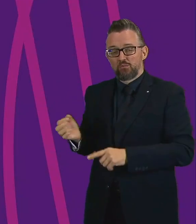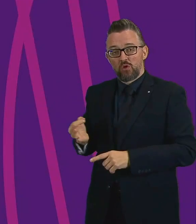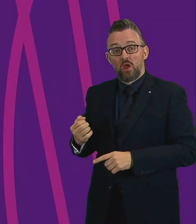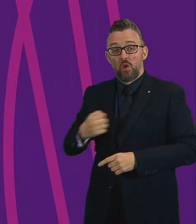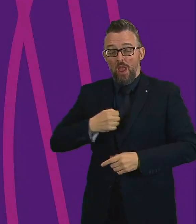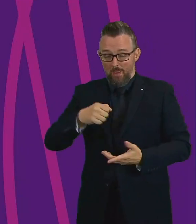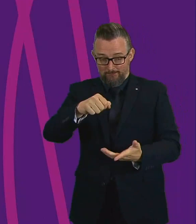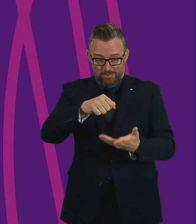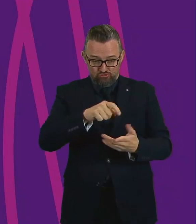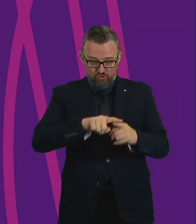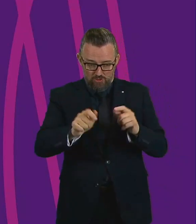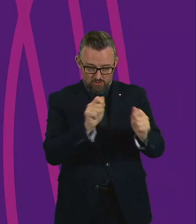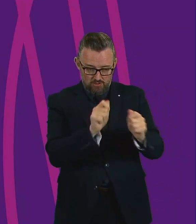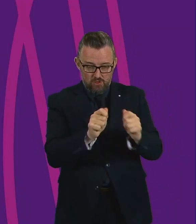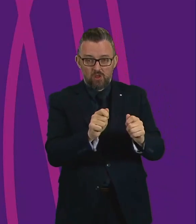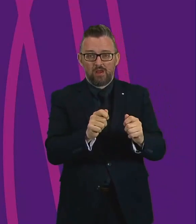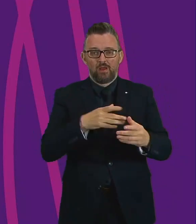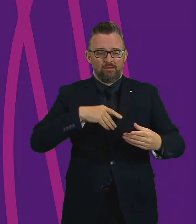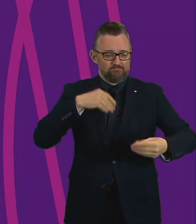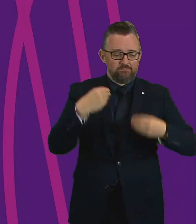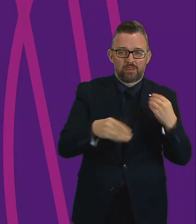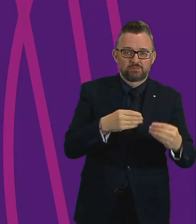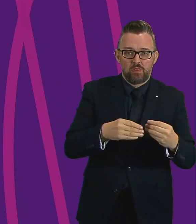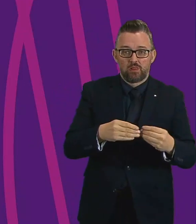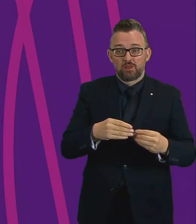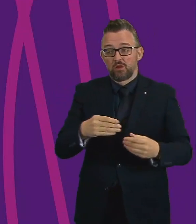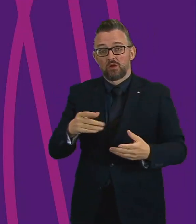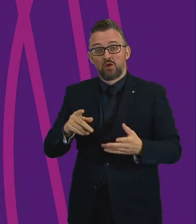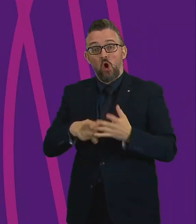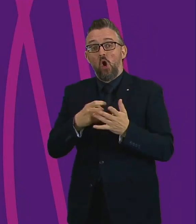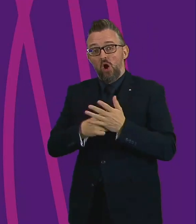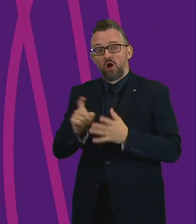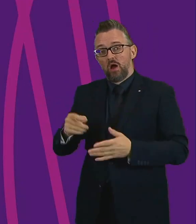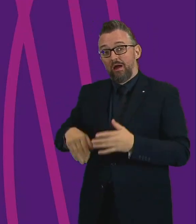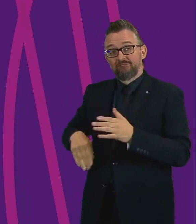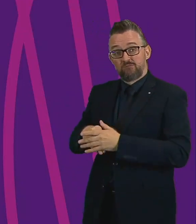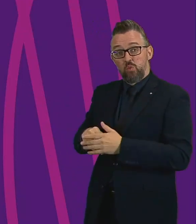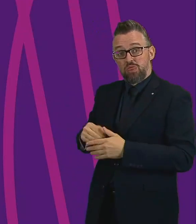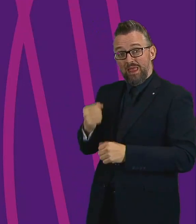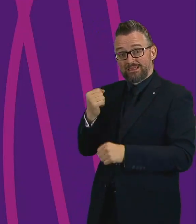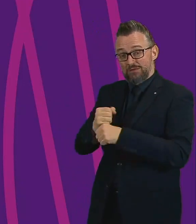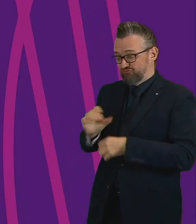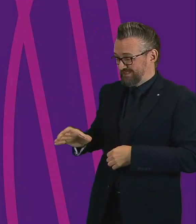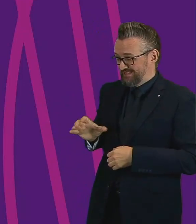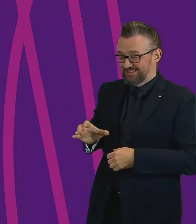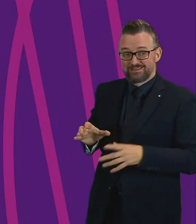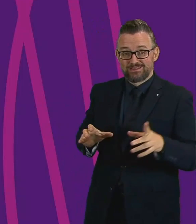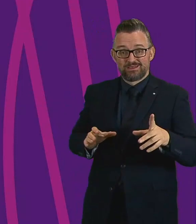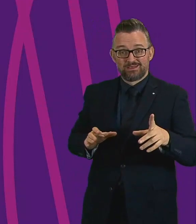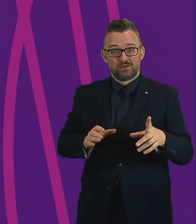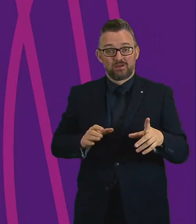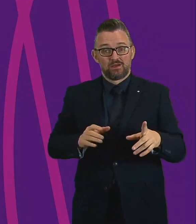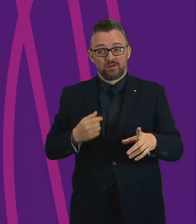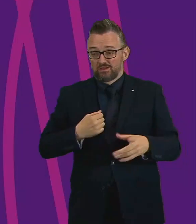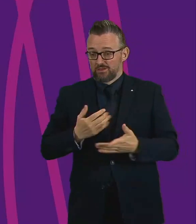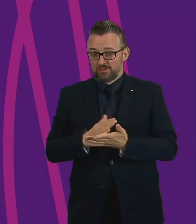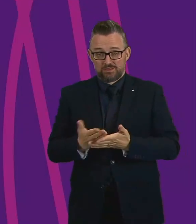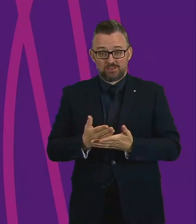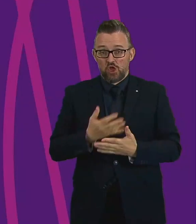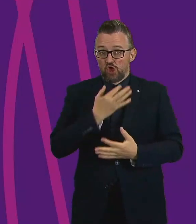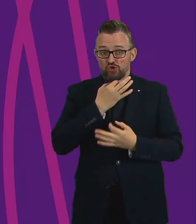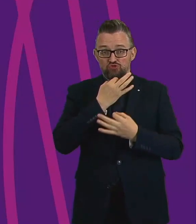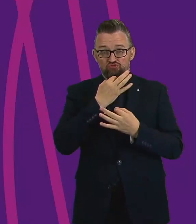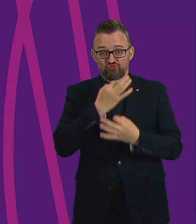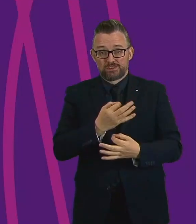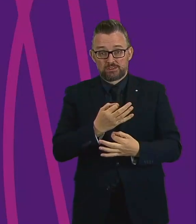as efficiently as possible or get full guarantees on funding available, the risk, the uncertainty and